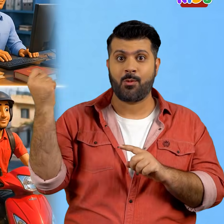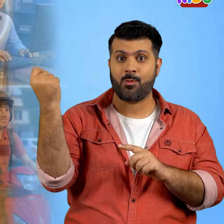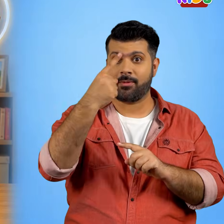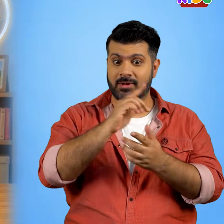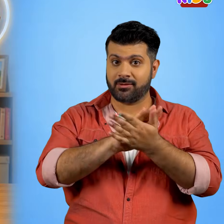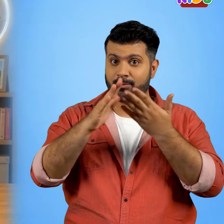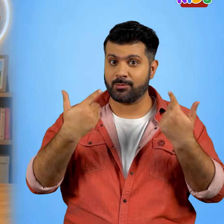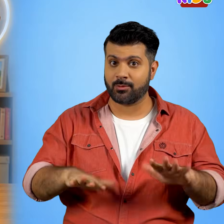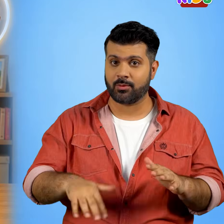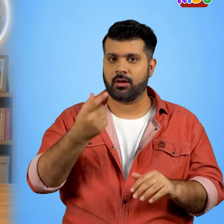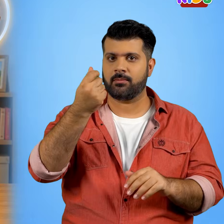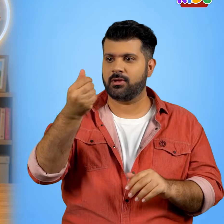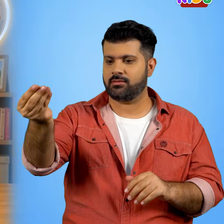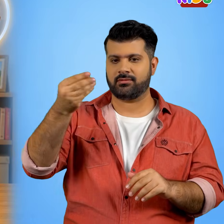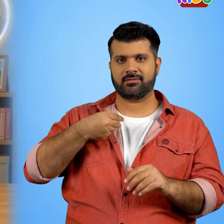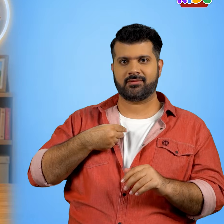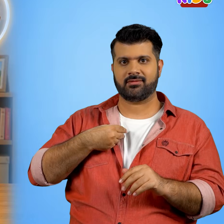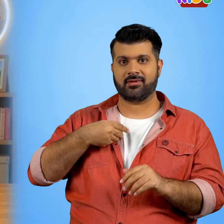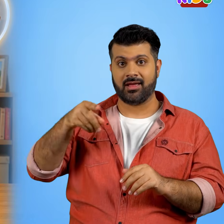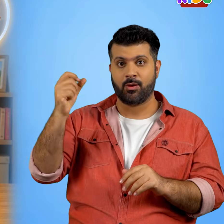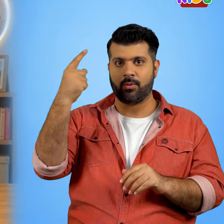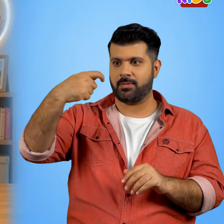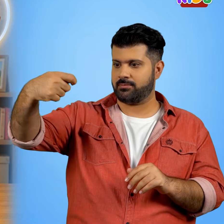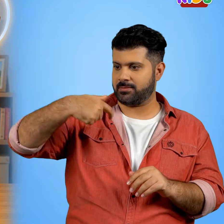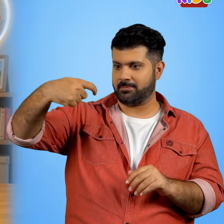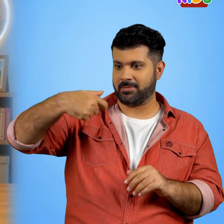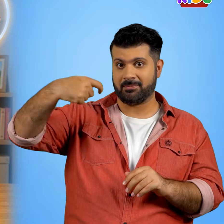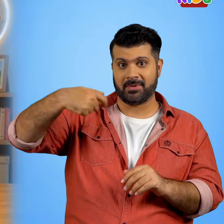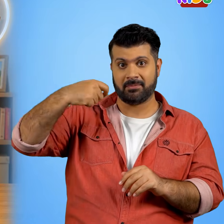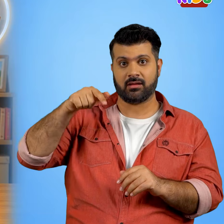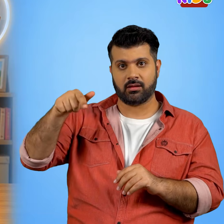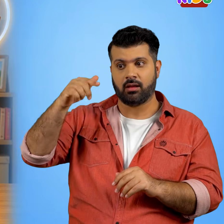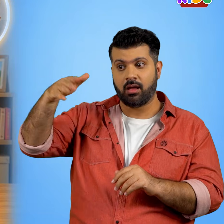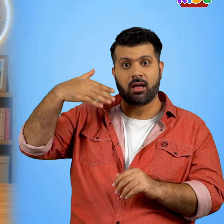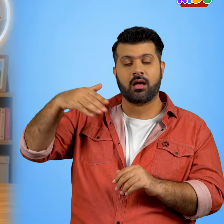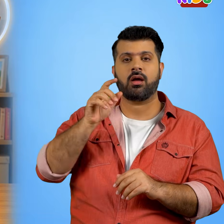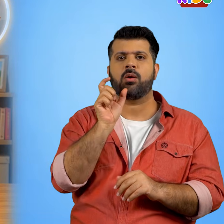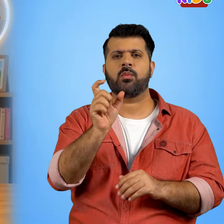month, they receive money. This money is called